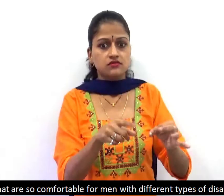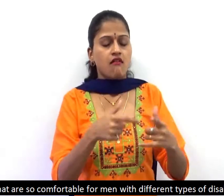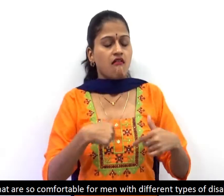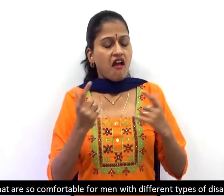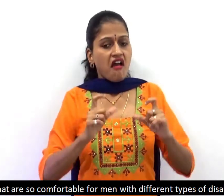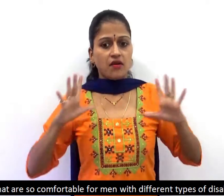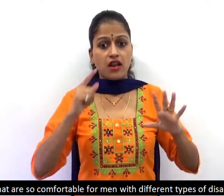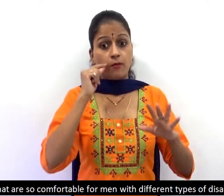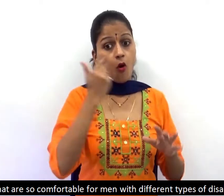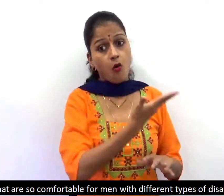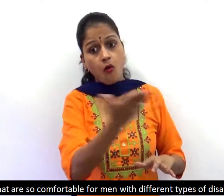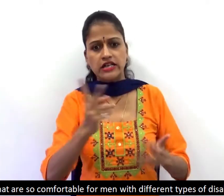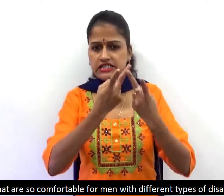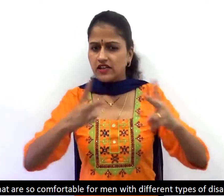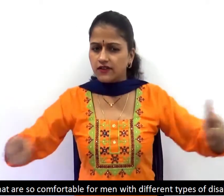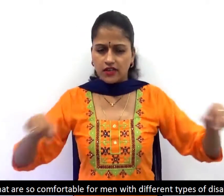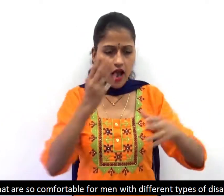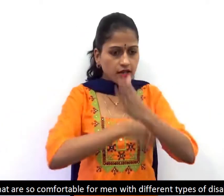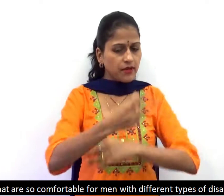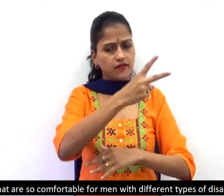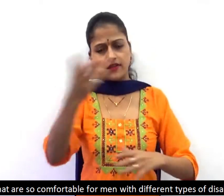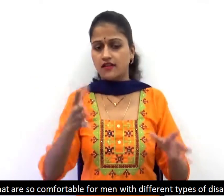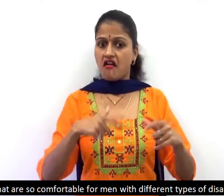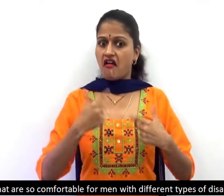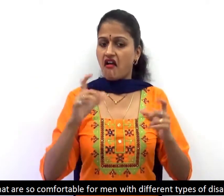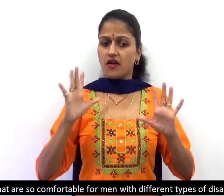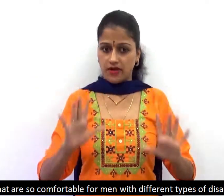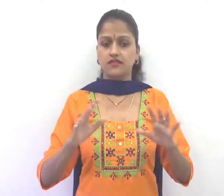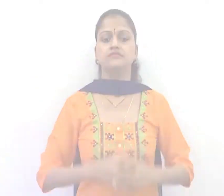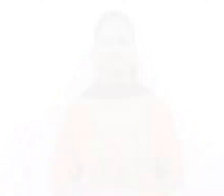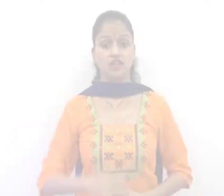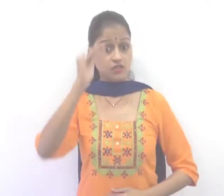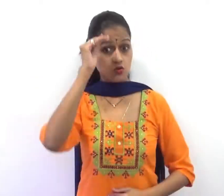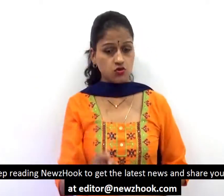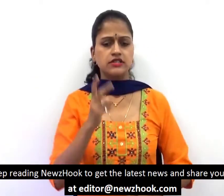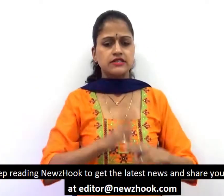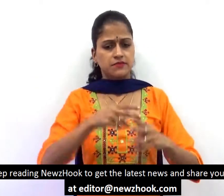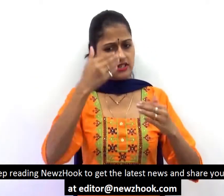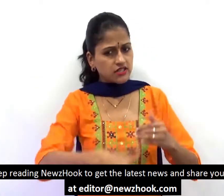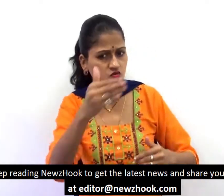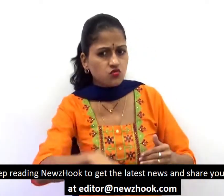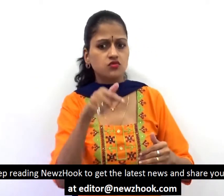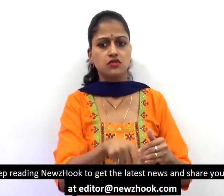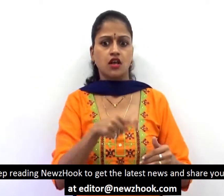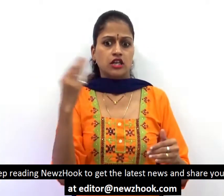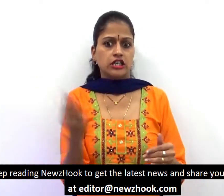that are so comfortable for men with different types of disabilities keep reading newshook to get the latest